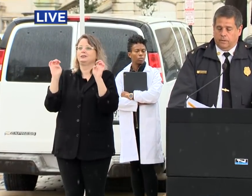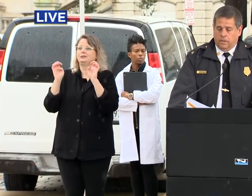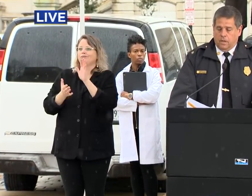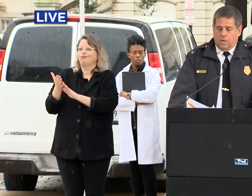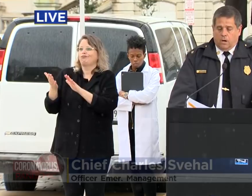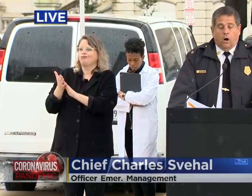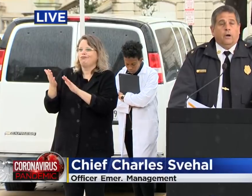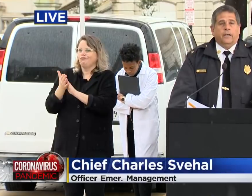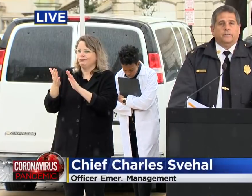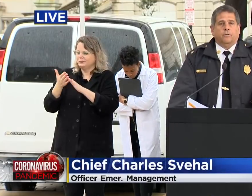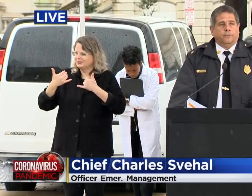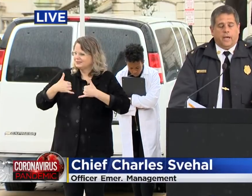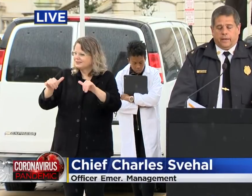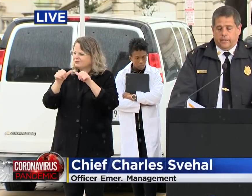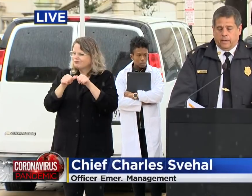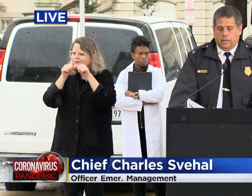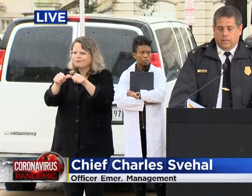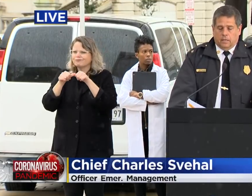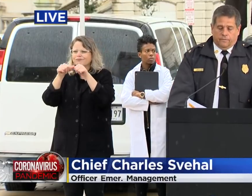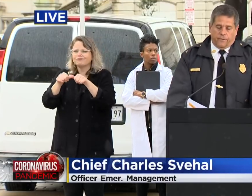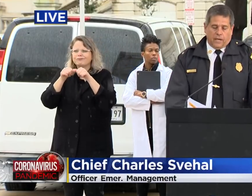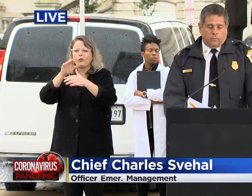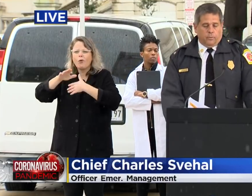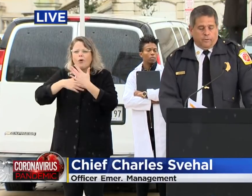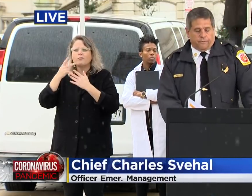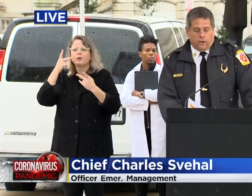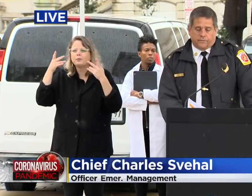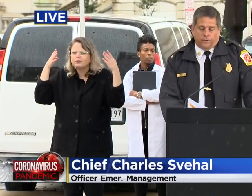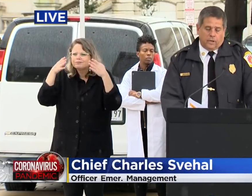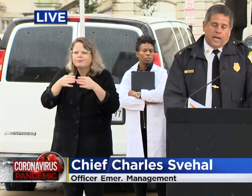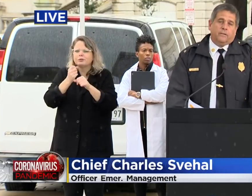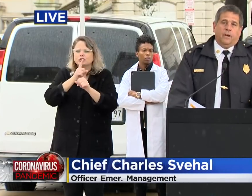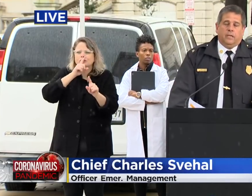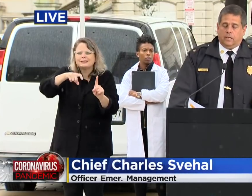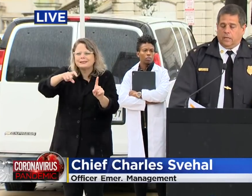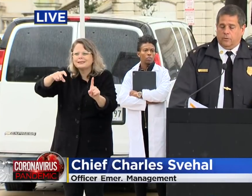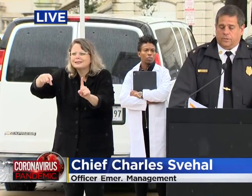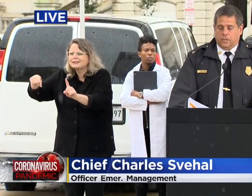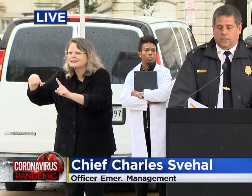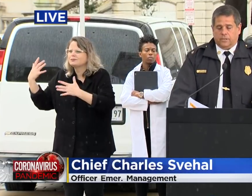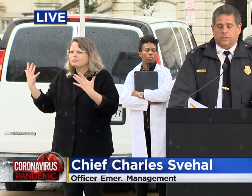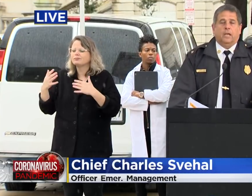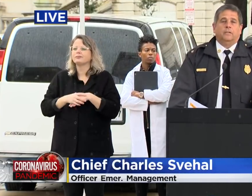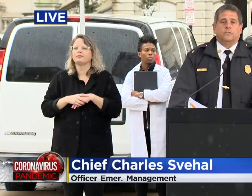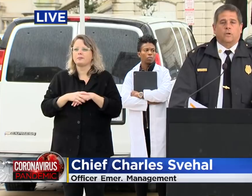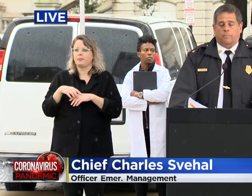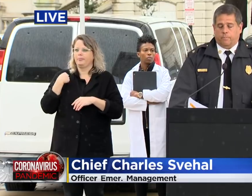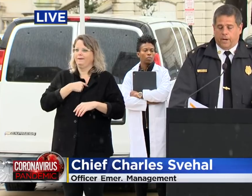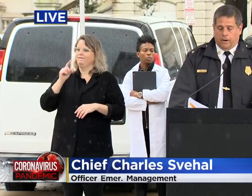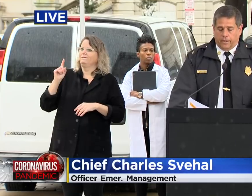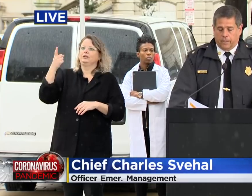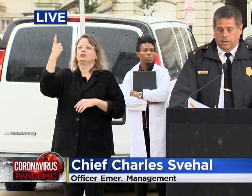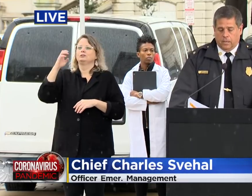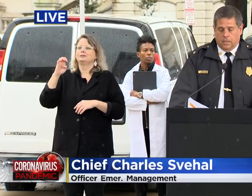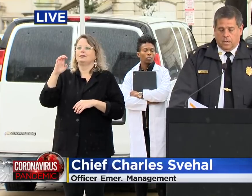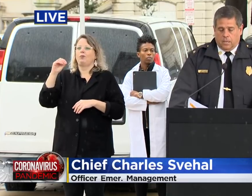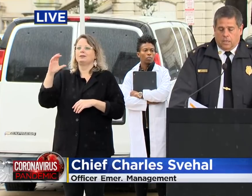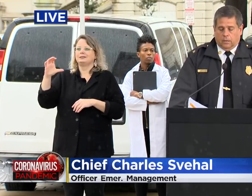operational. All hands are on deck. In fact, we were the first fully activated EOC in the state to start